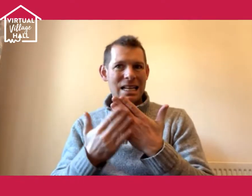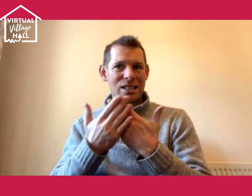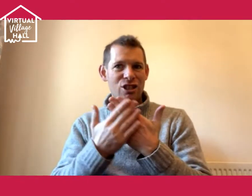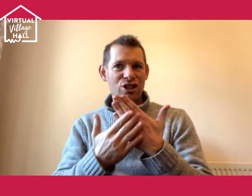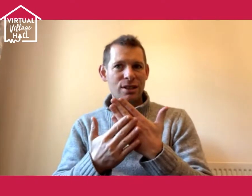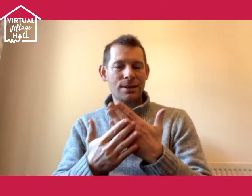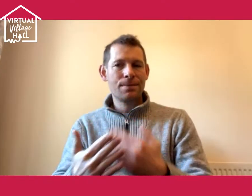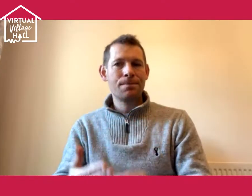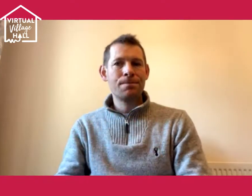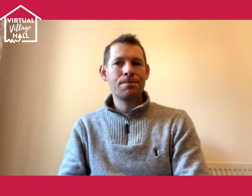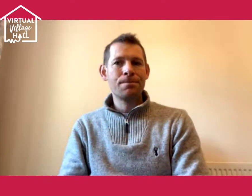Asian,